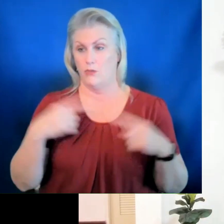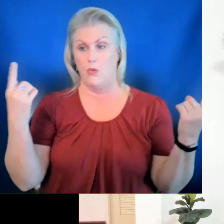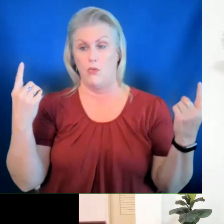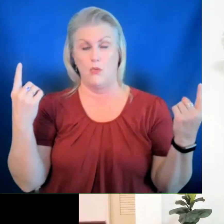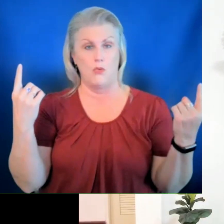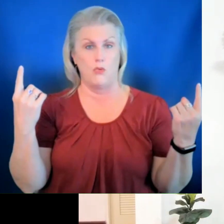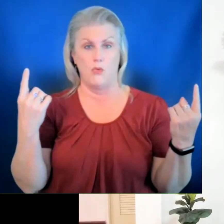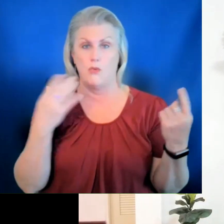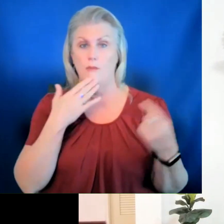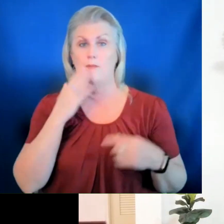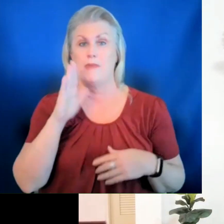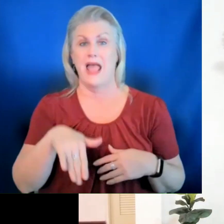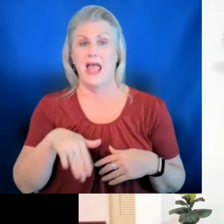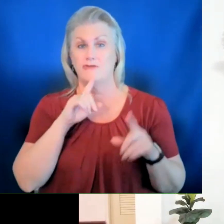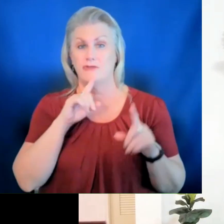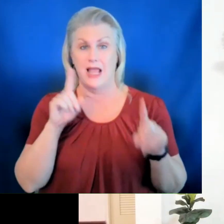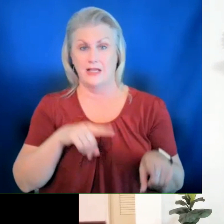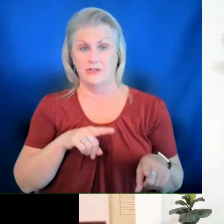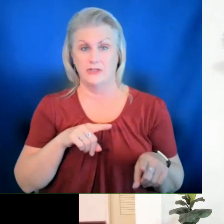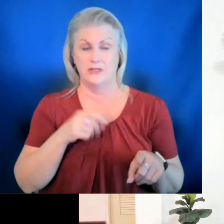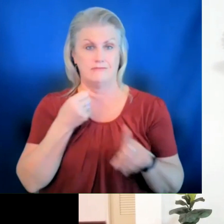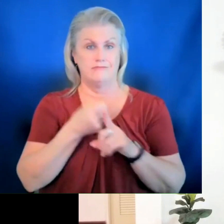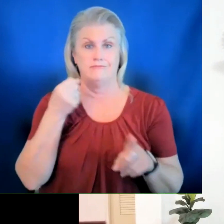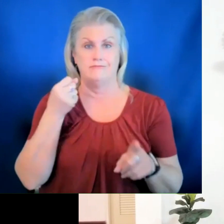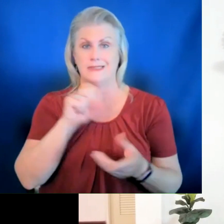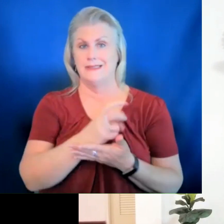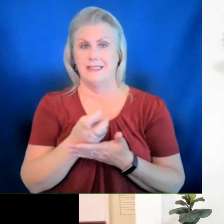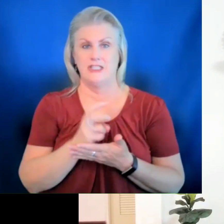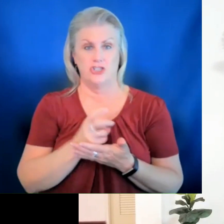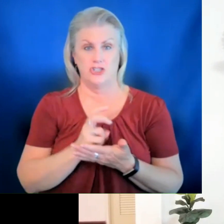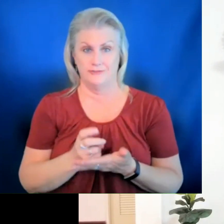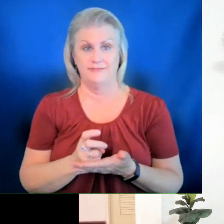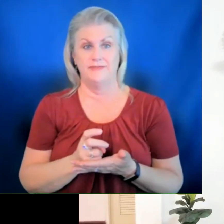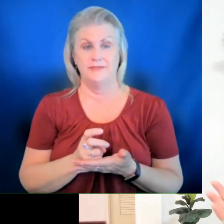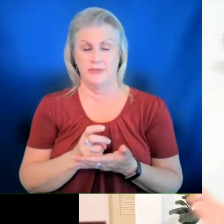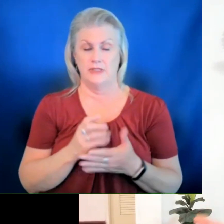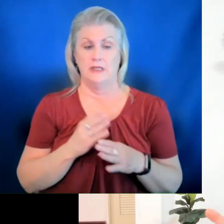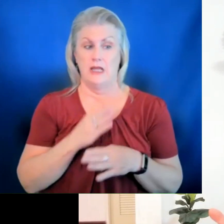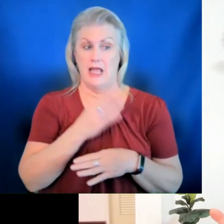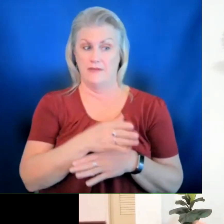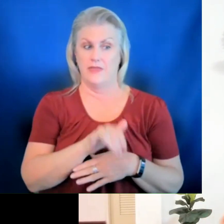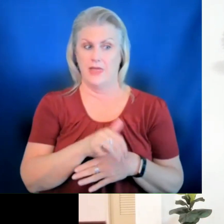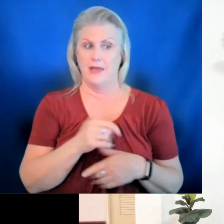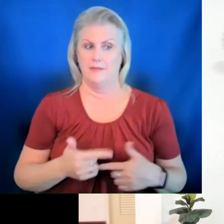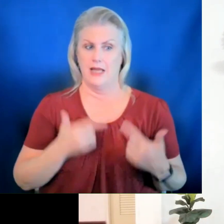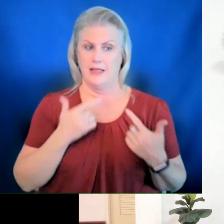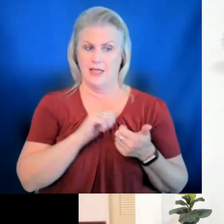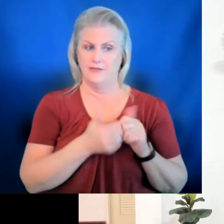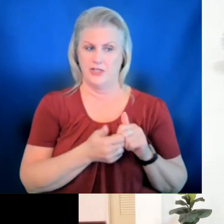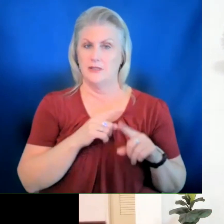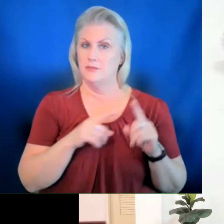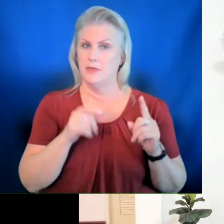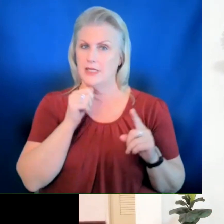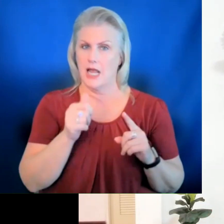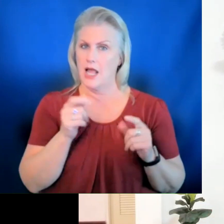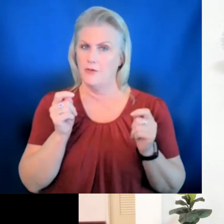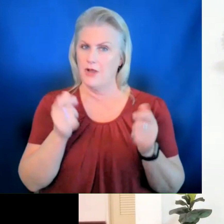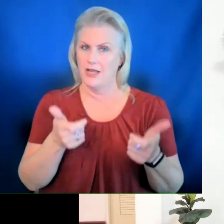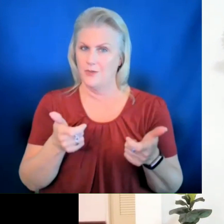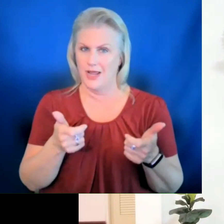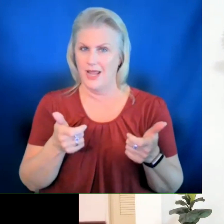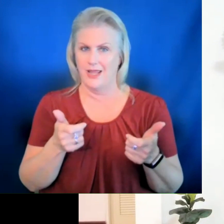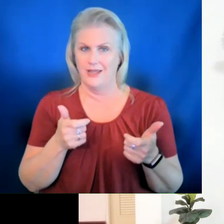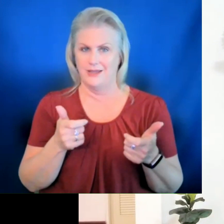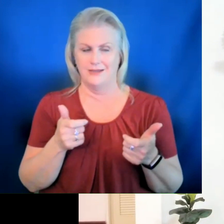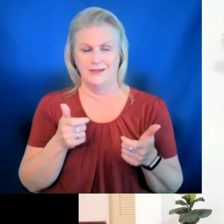reaction and I had a seizure. And after that, I would say my life changed, but not automatically. It took